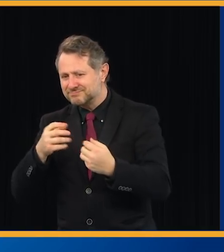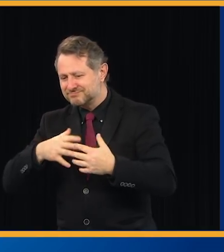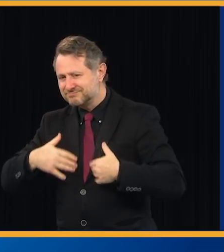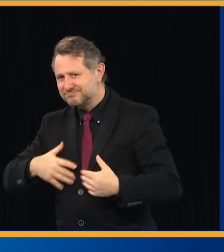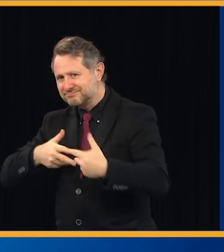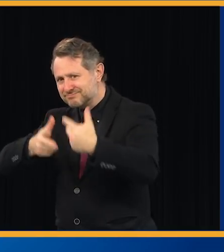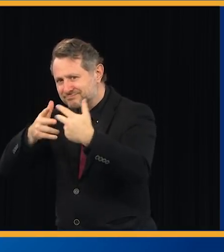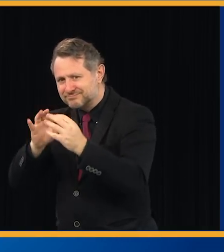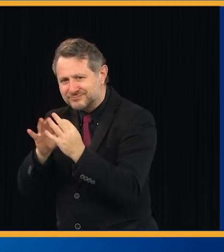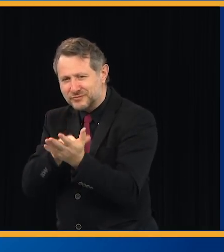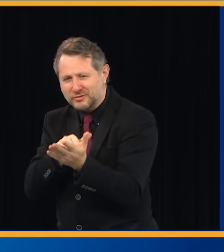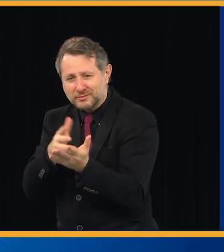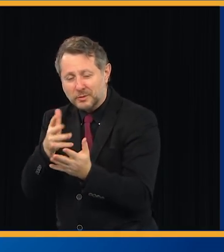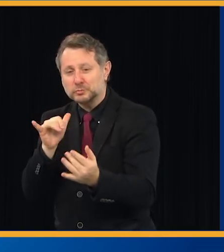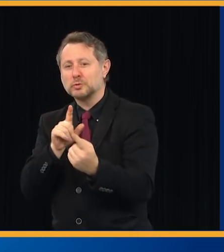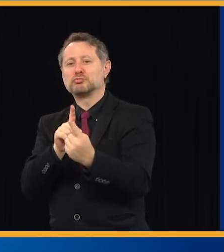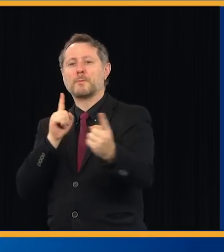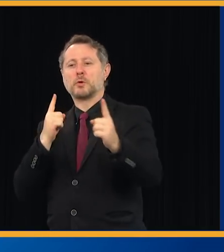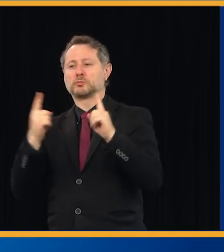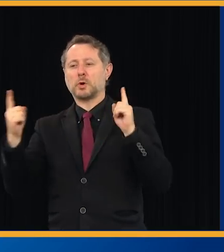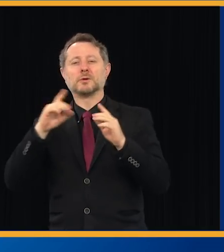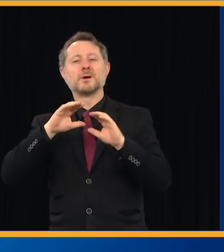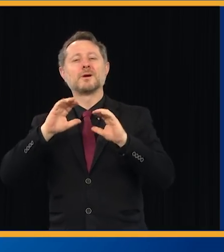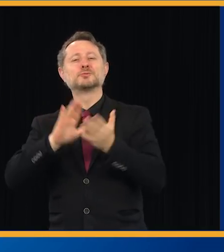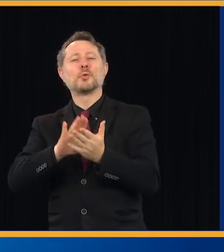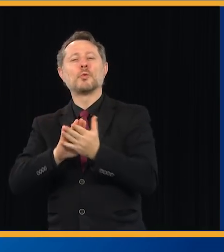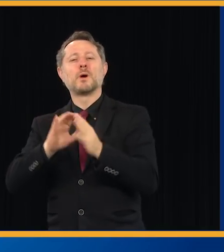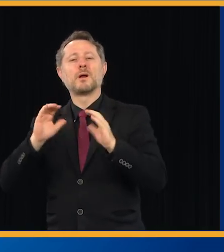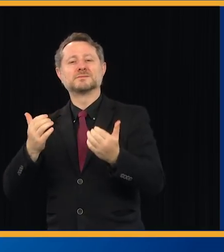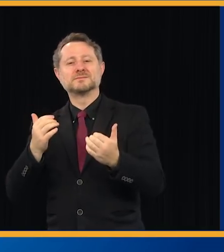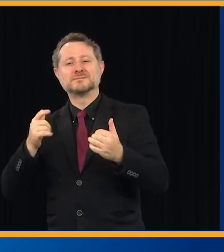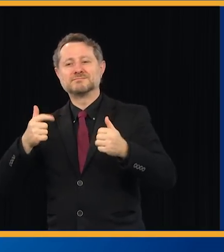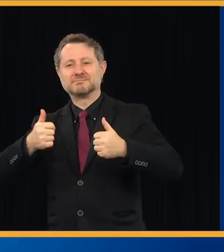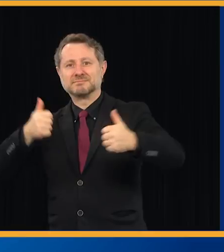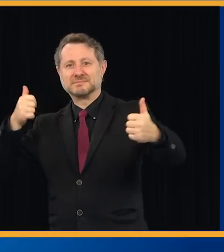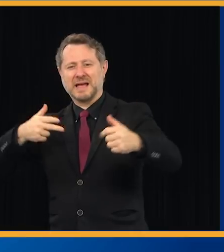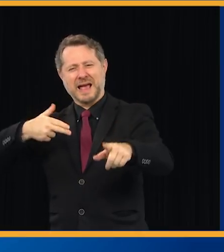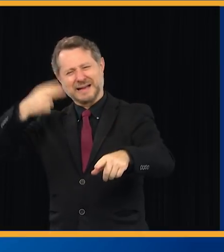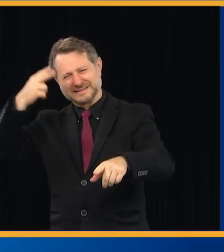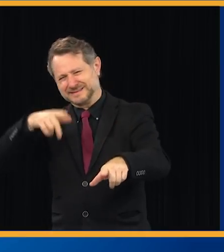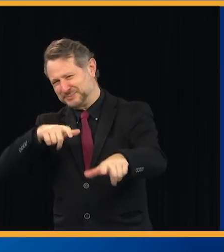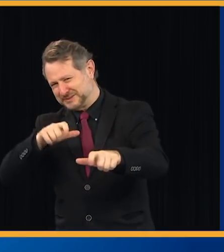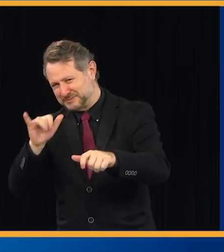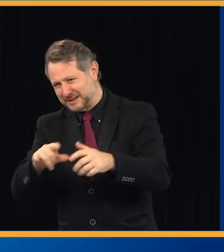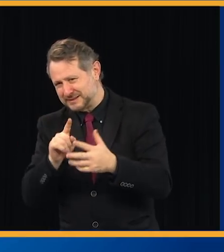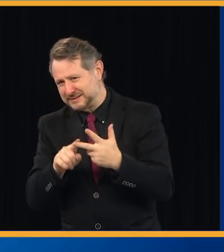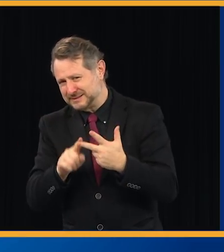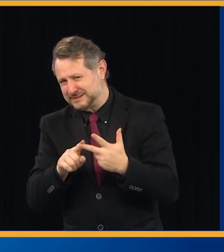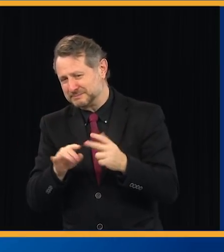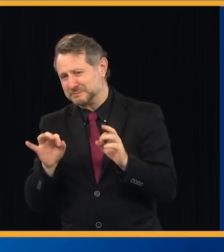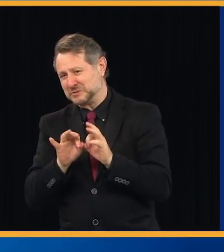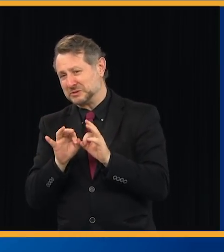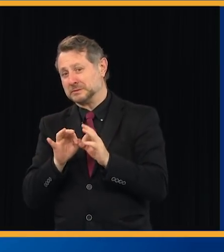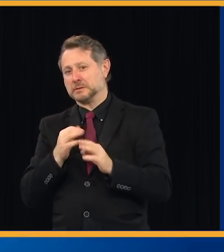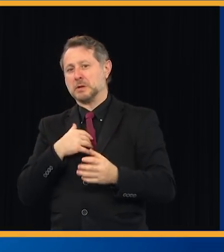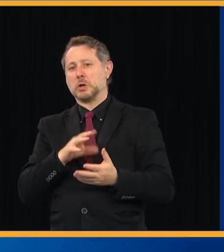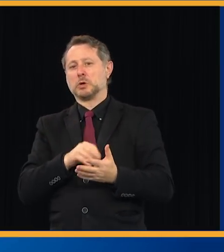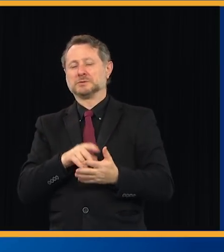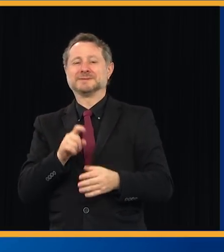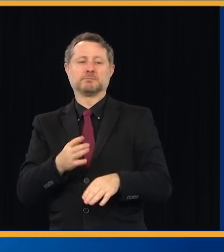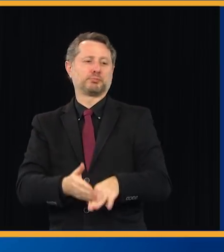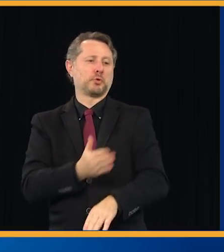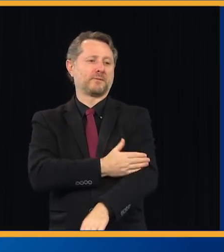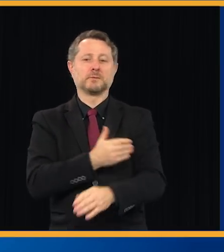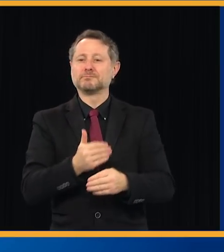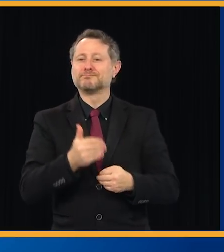this terrible disaster and accelerate all of those in ways that will make things much, much better. The solutions that we have to come up with have